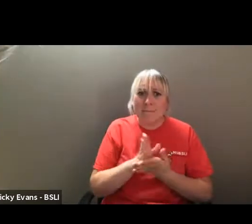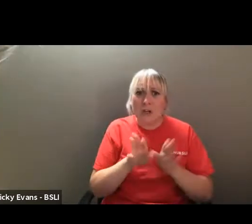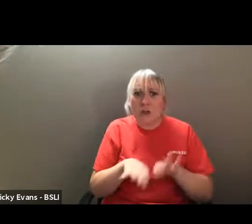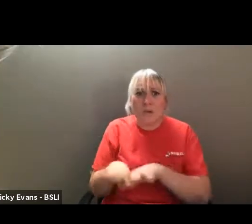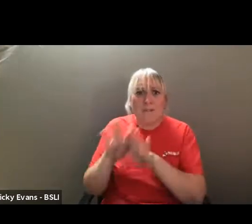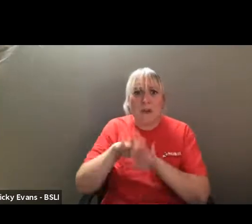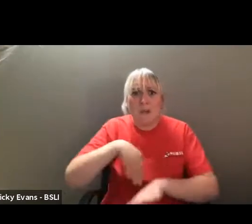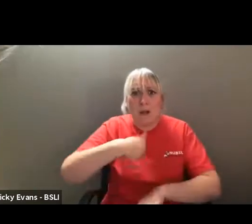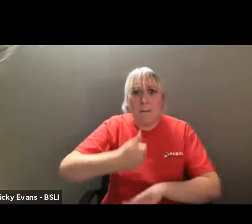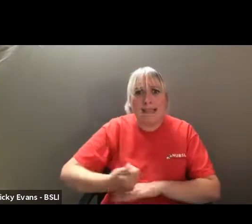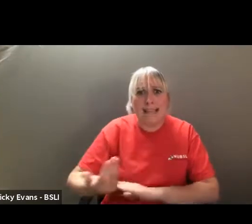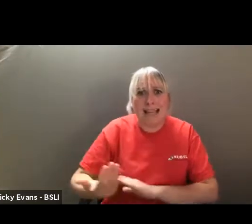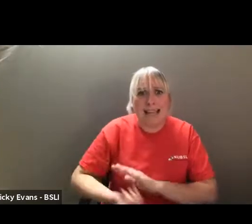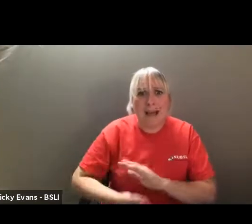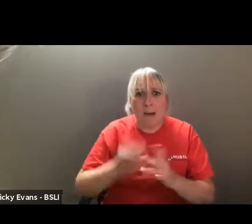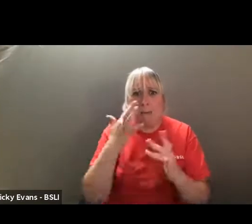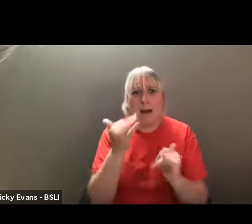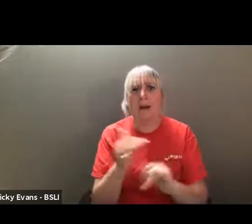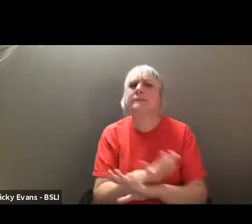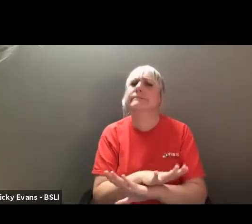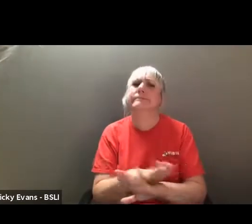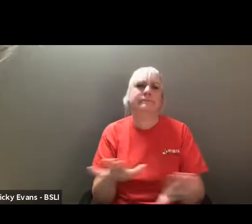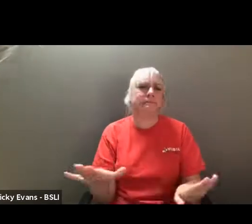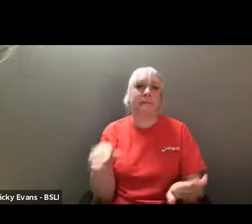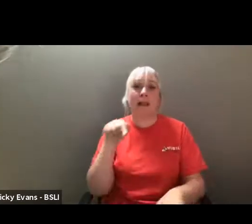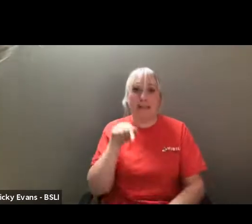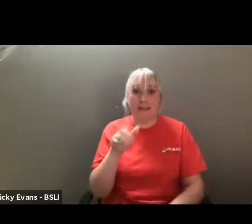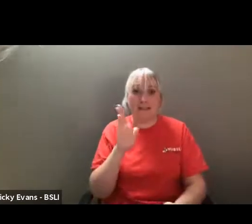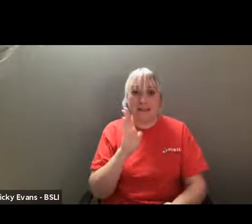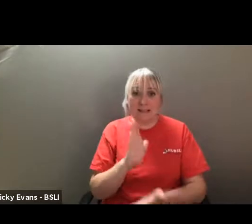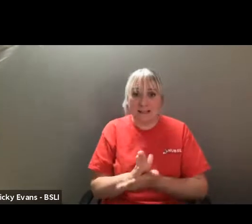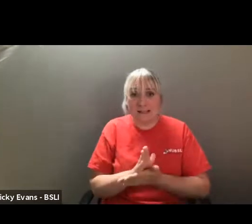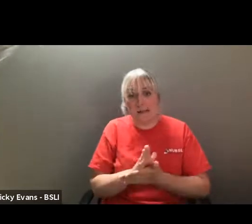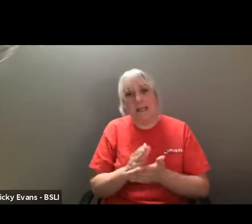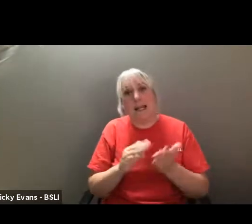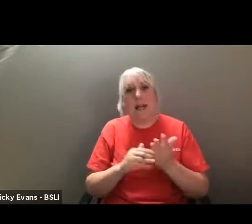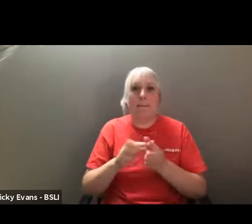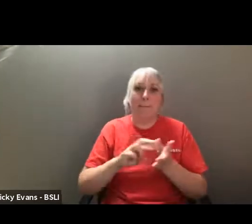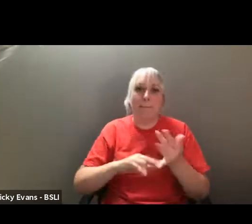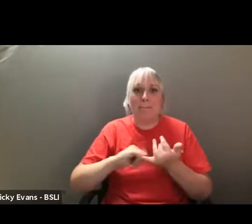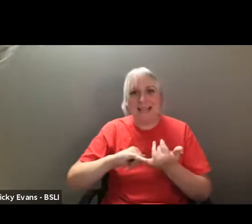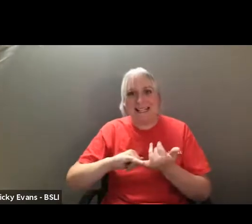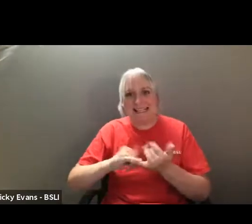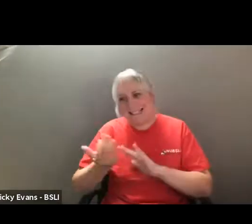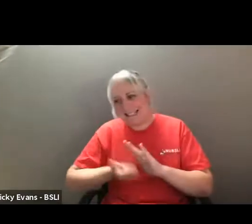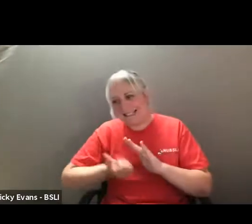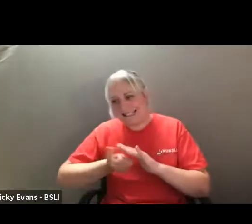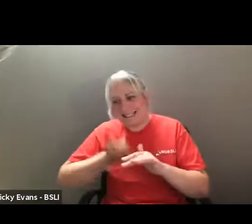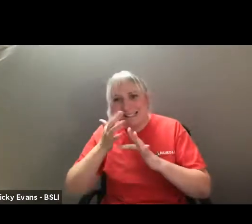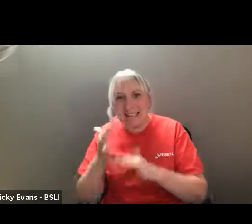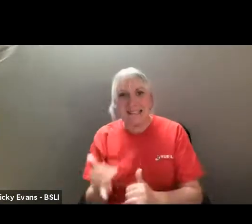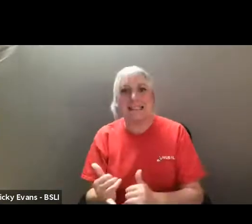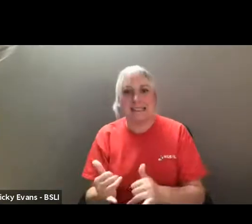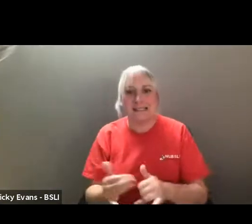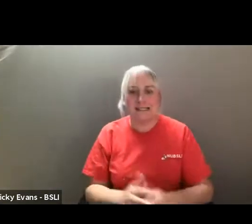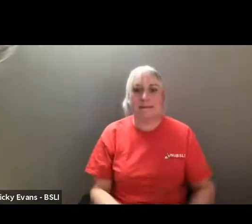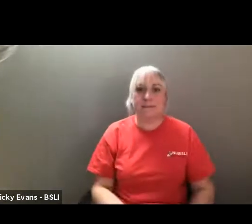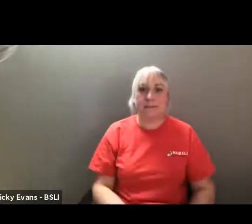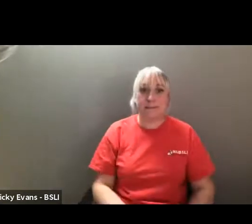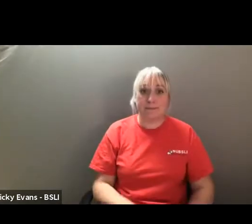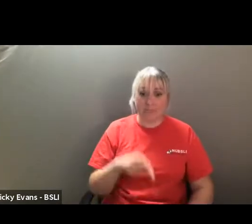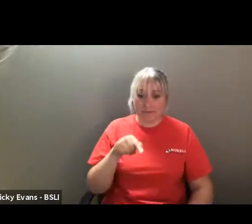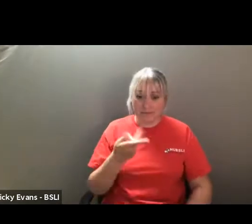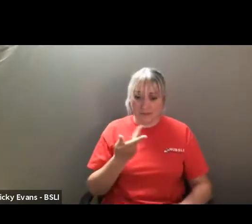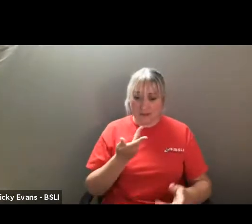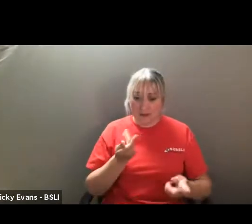a pilot that was a means tested or targeted basic income. And it ran for a